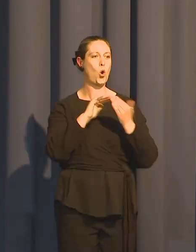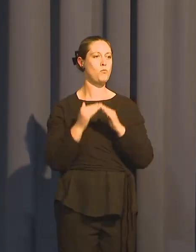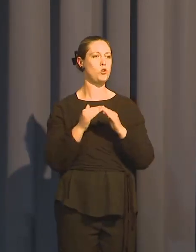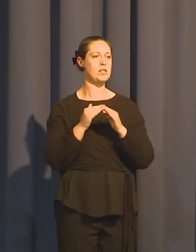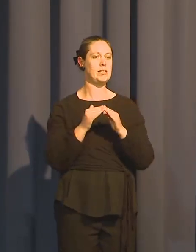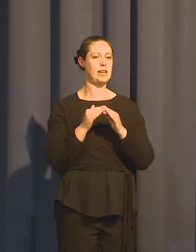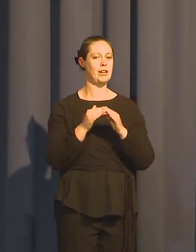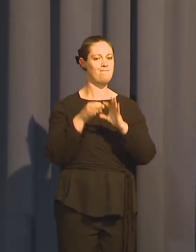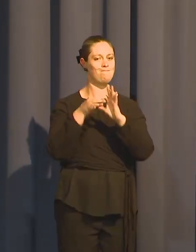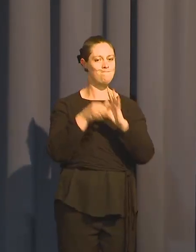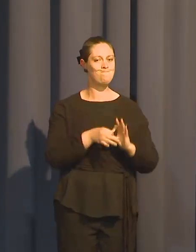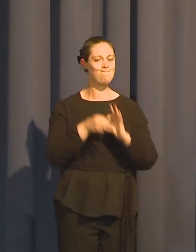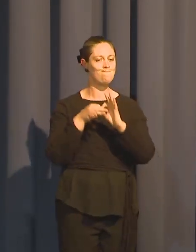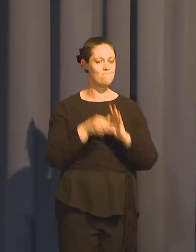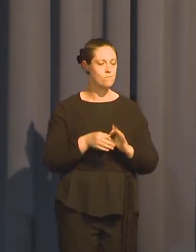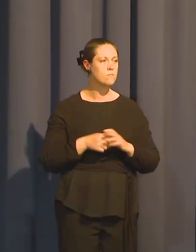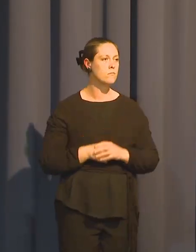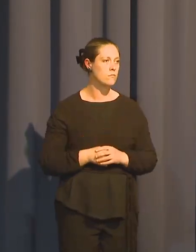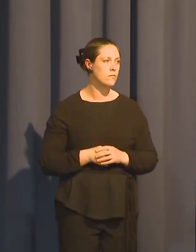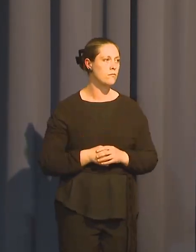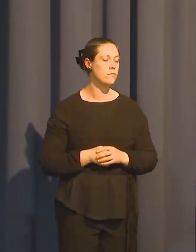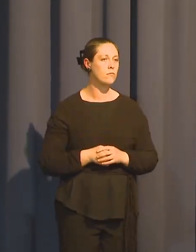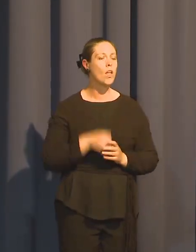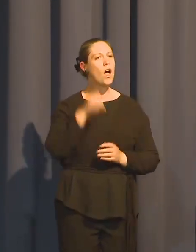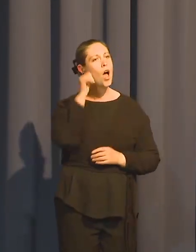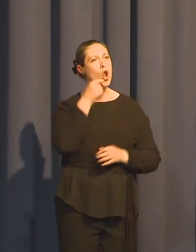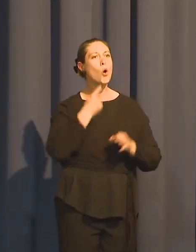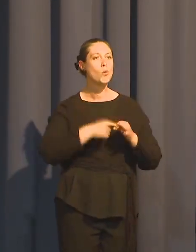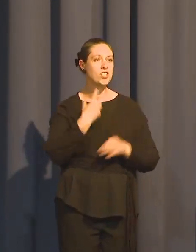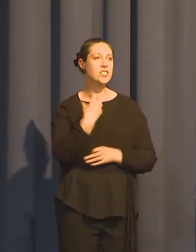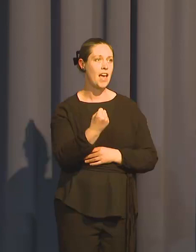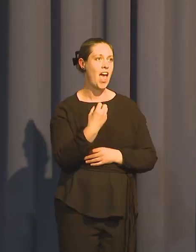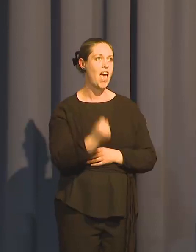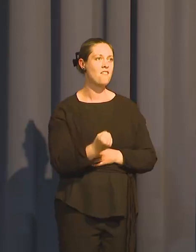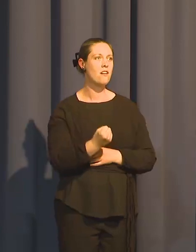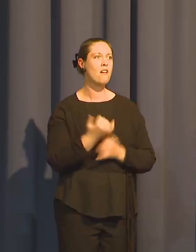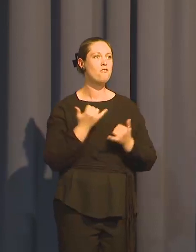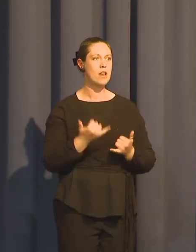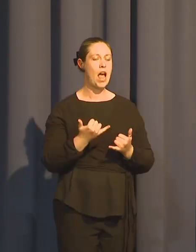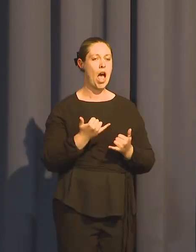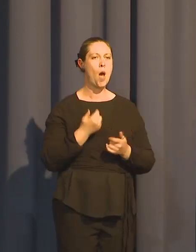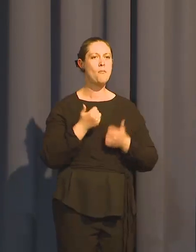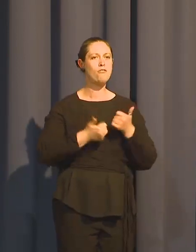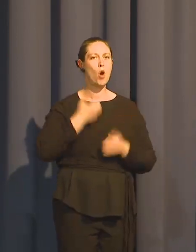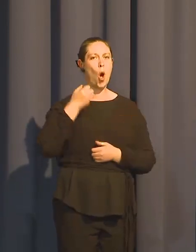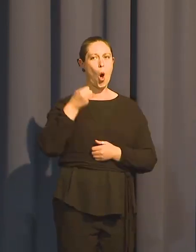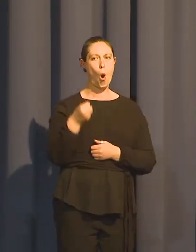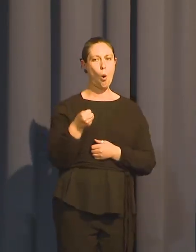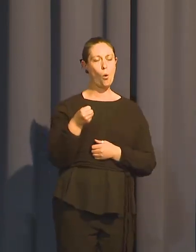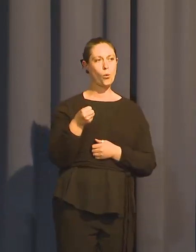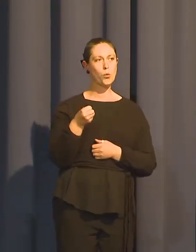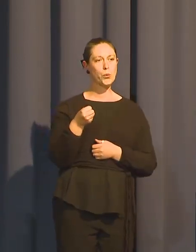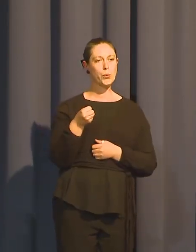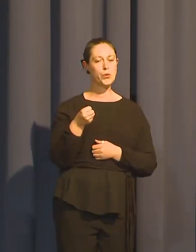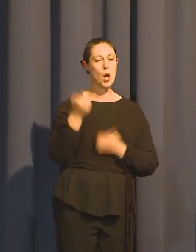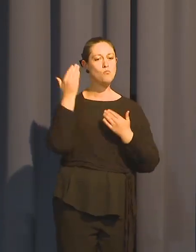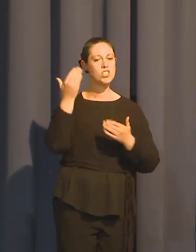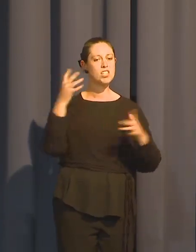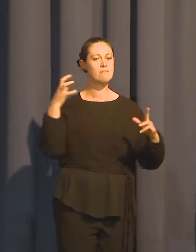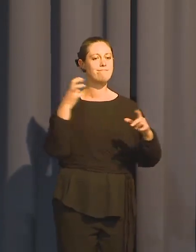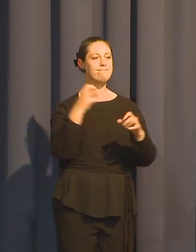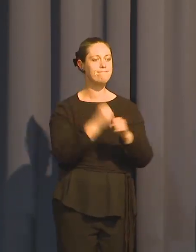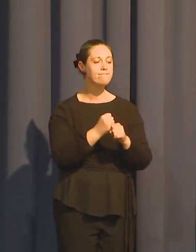community. Now, I know that you will have questions, but I'd like to ask you to note them down, and after the presentations, you'll